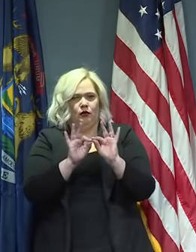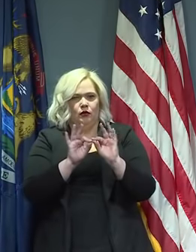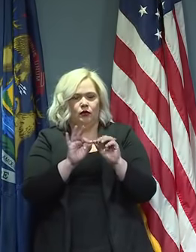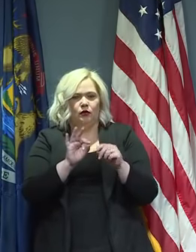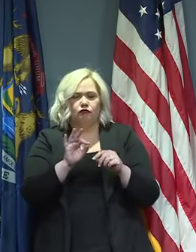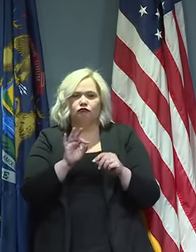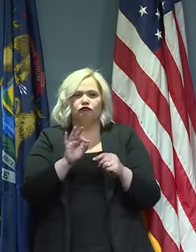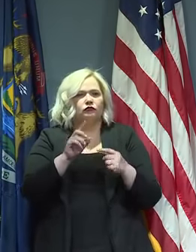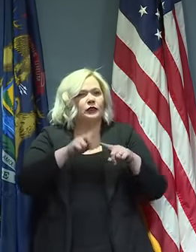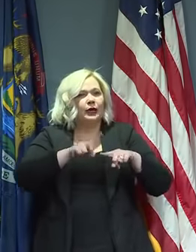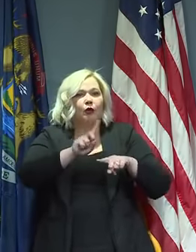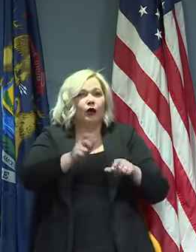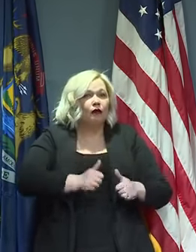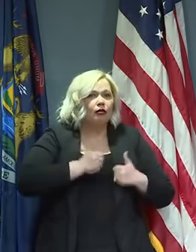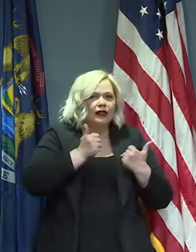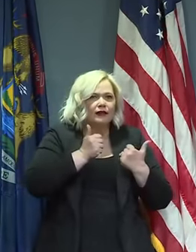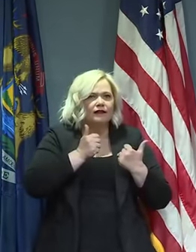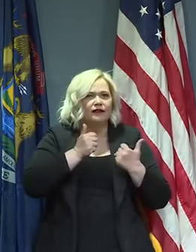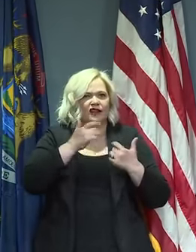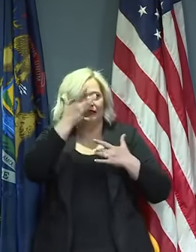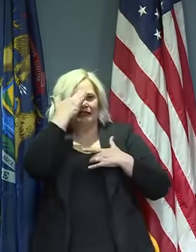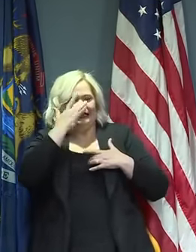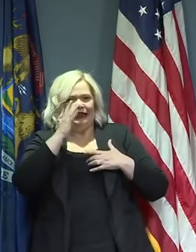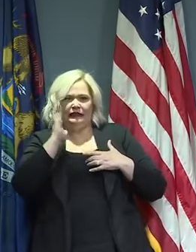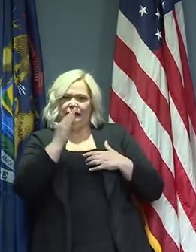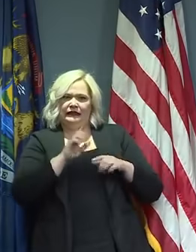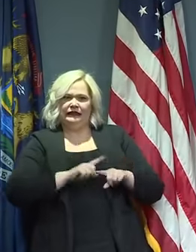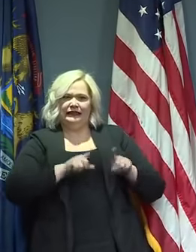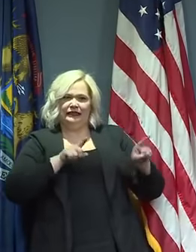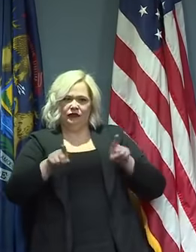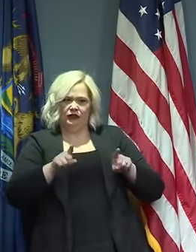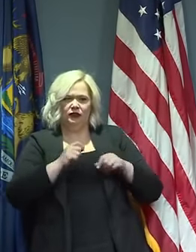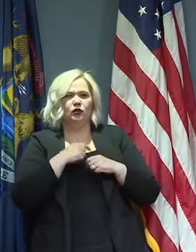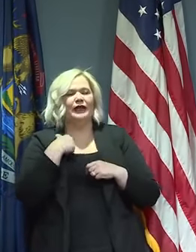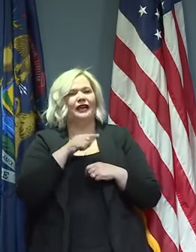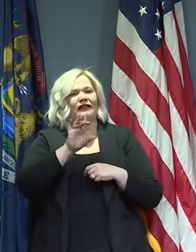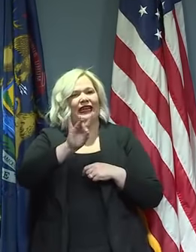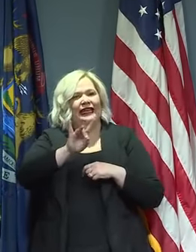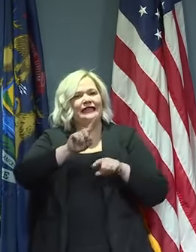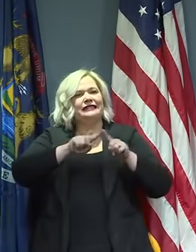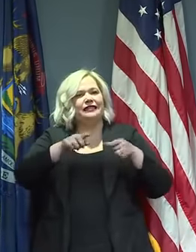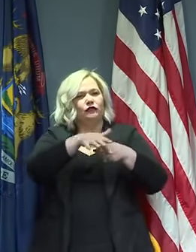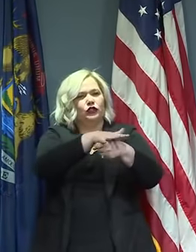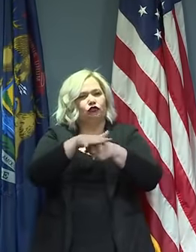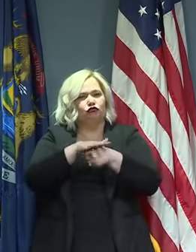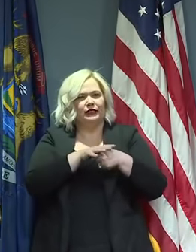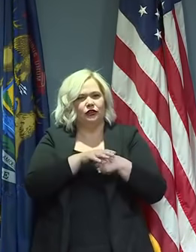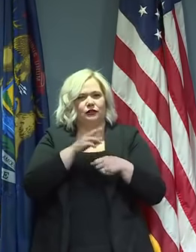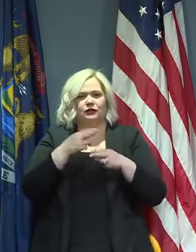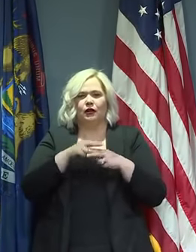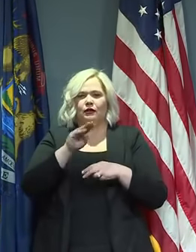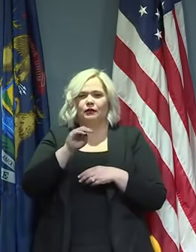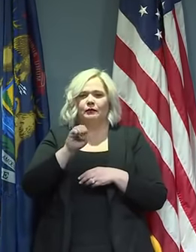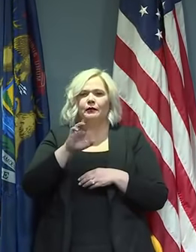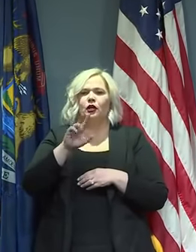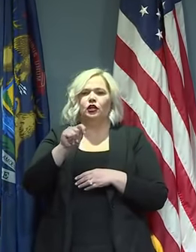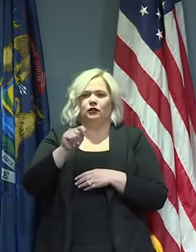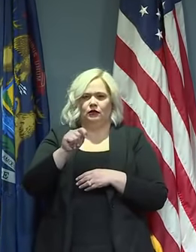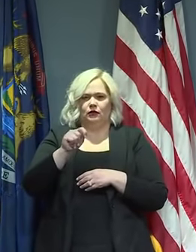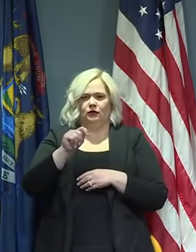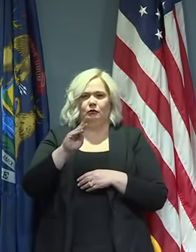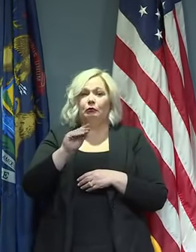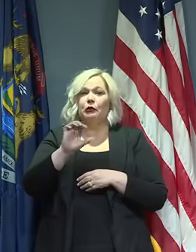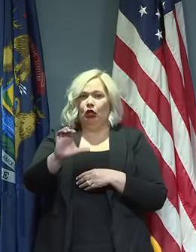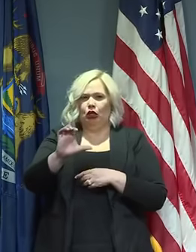varies across the state. And so we've divided the state up into 8 regions. We call them the MERC regions. And